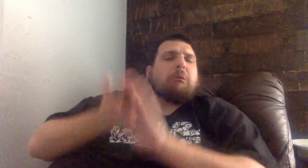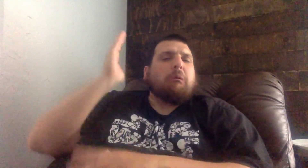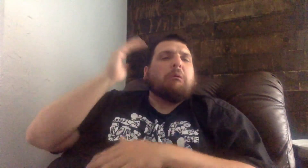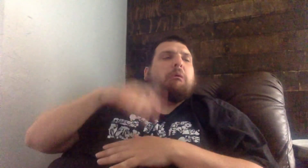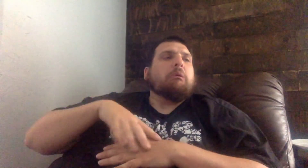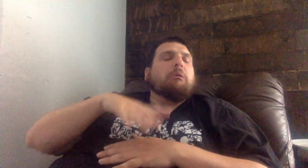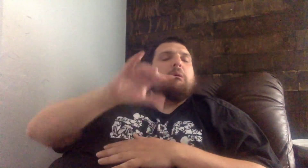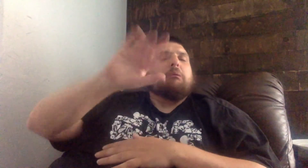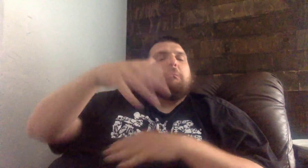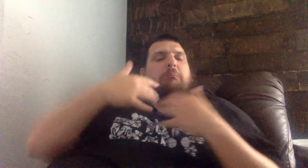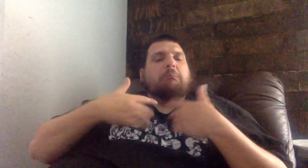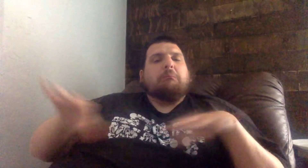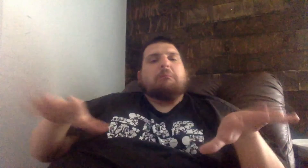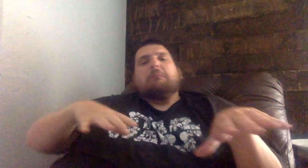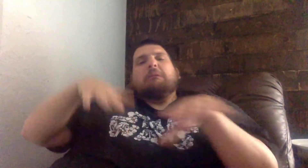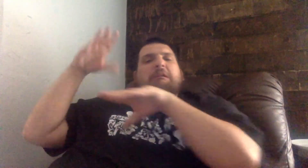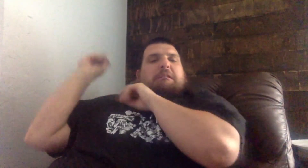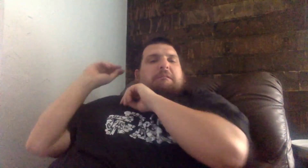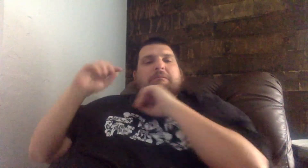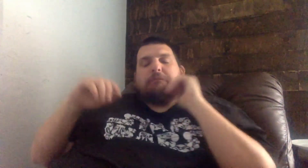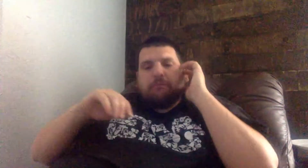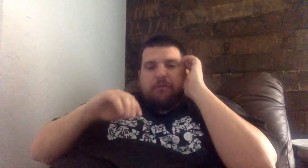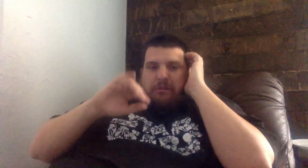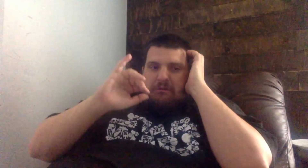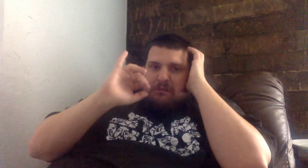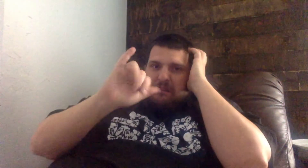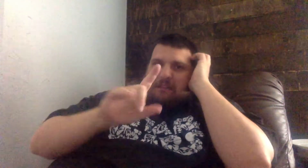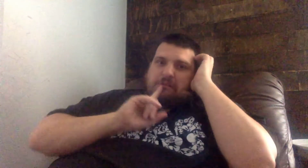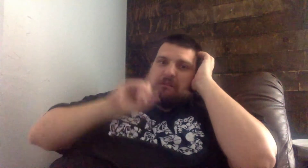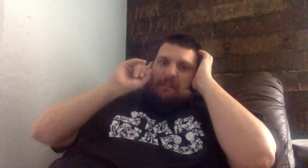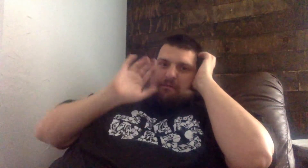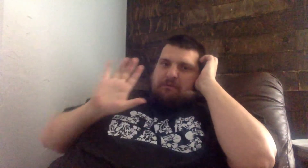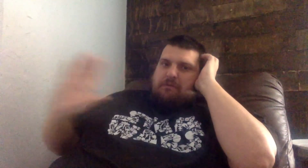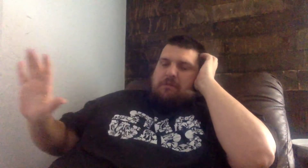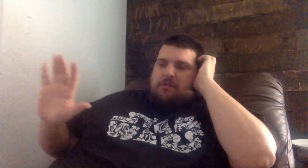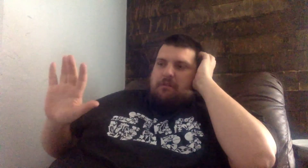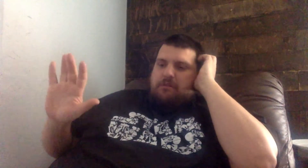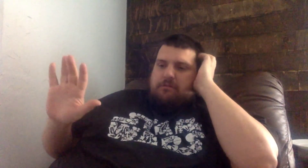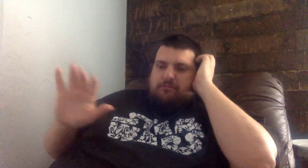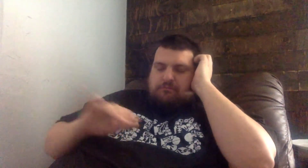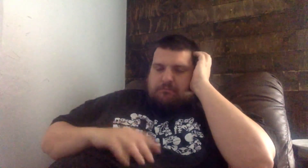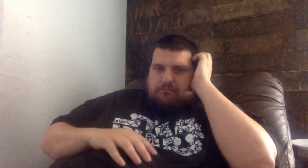enough, I'm taking off, or they just leave. And that's a deaf tendency.